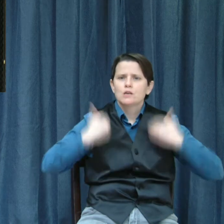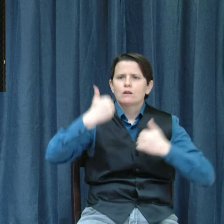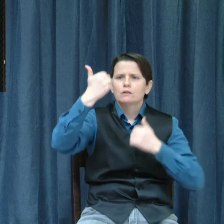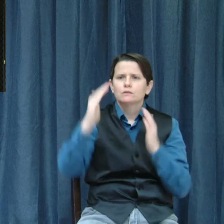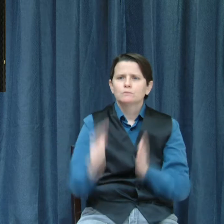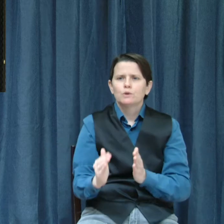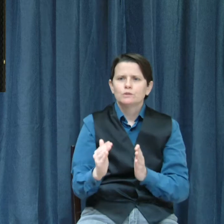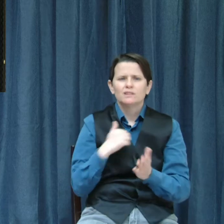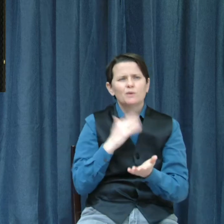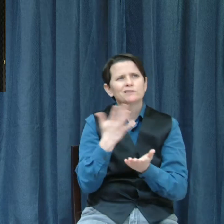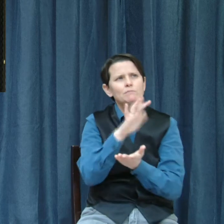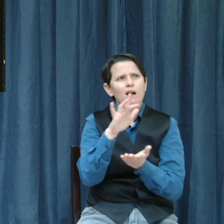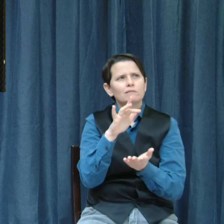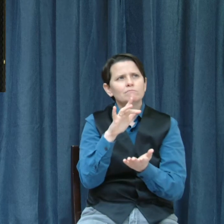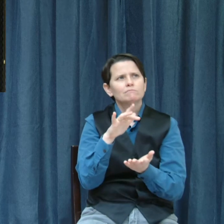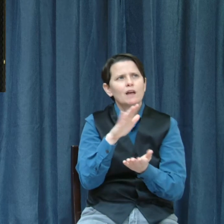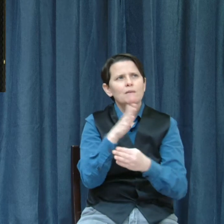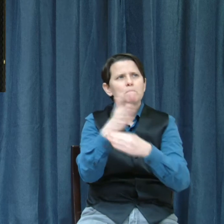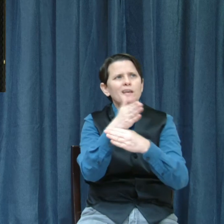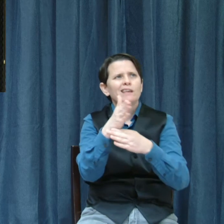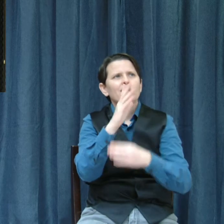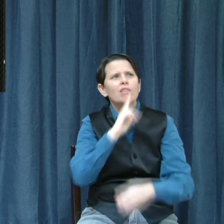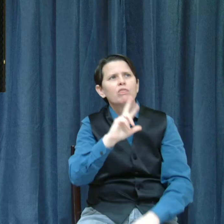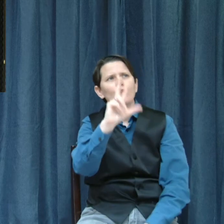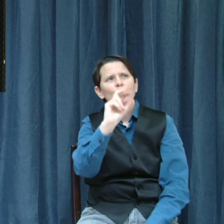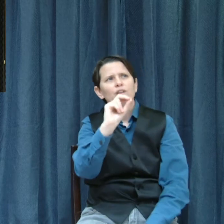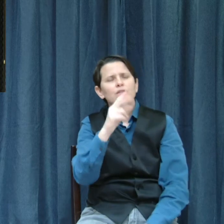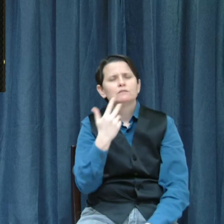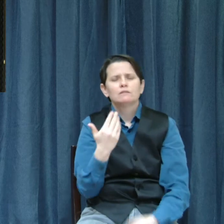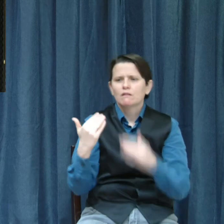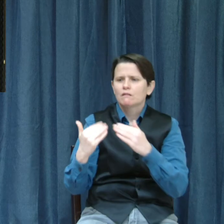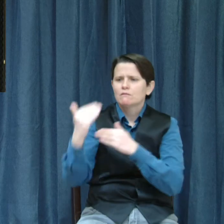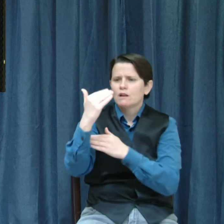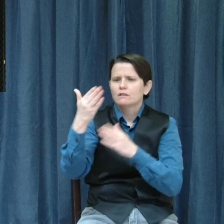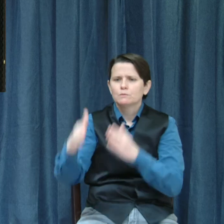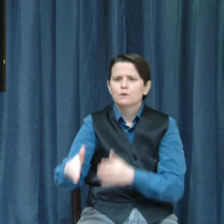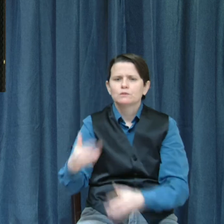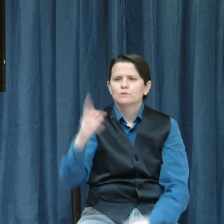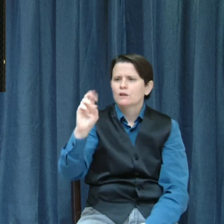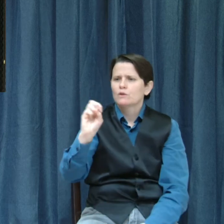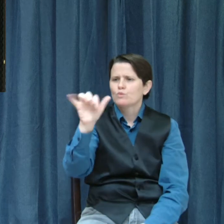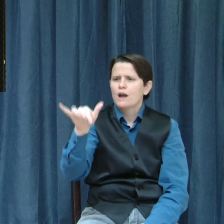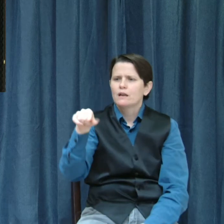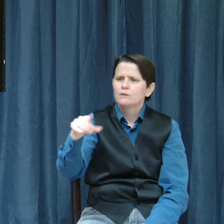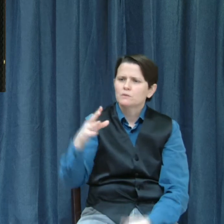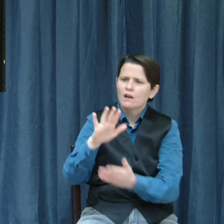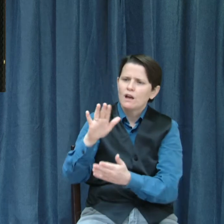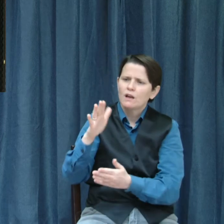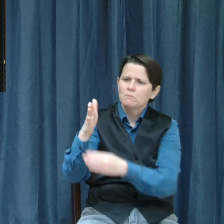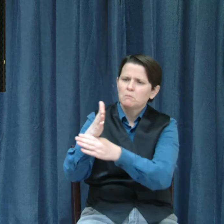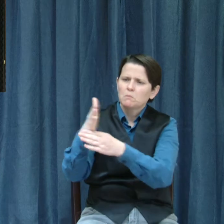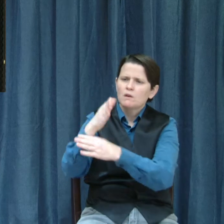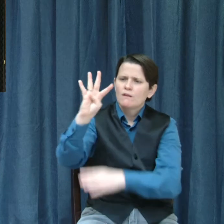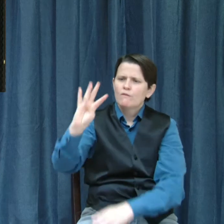my mid-30s at the time. And the next person was probably Ray, and he was probably in his mid-40s, about 8 or 10 years older than